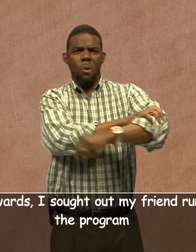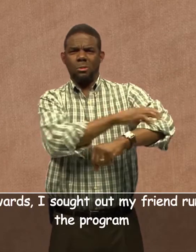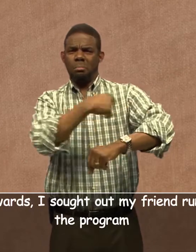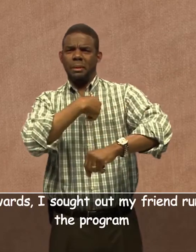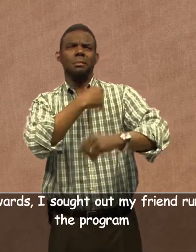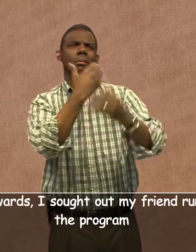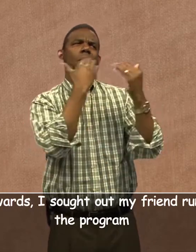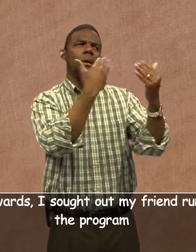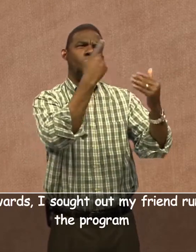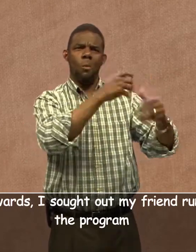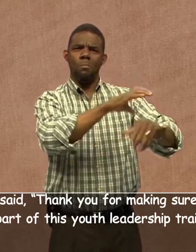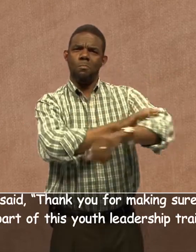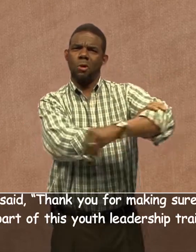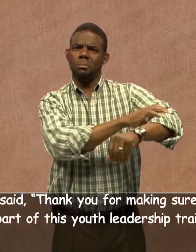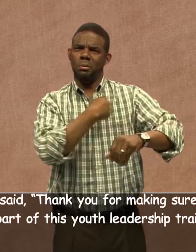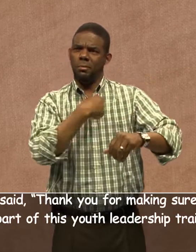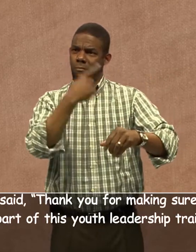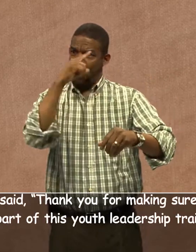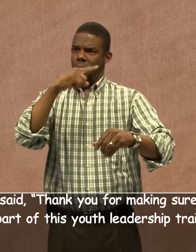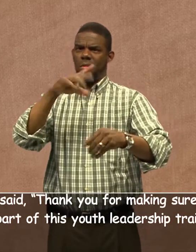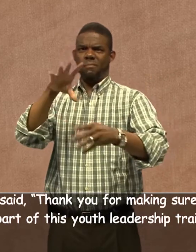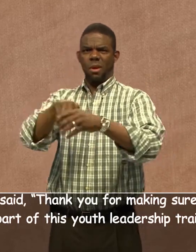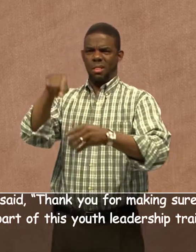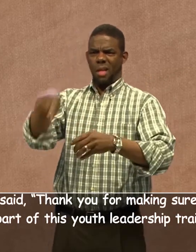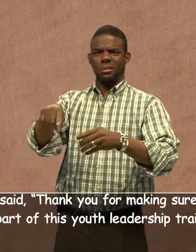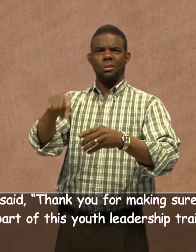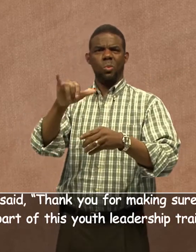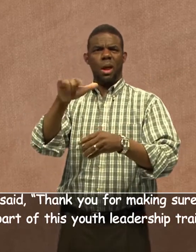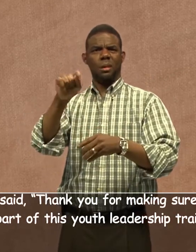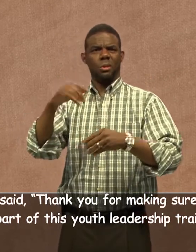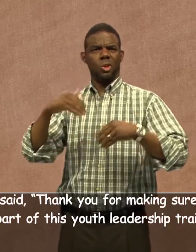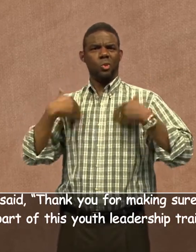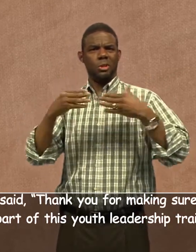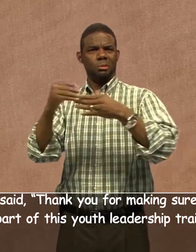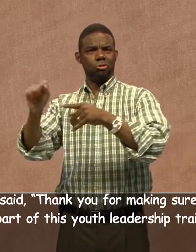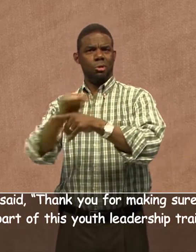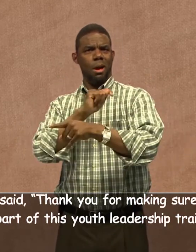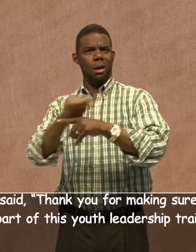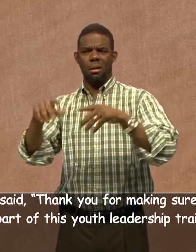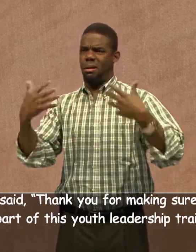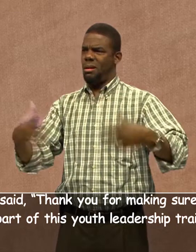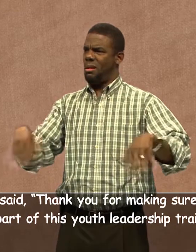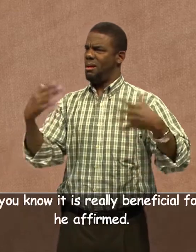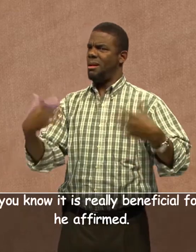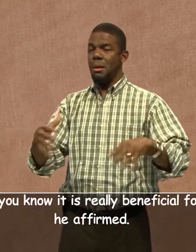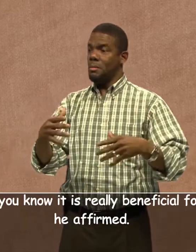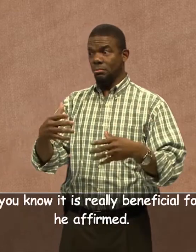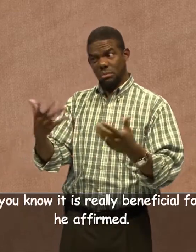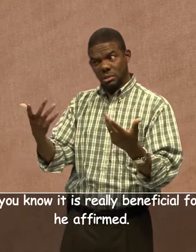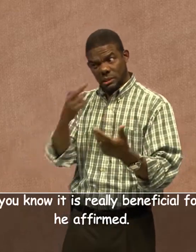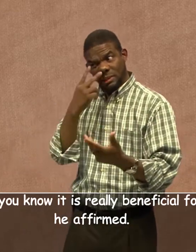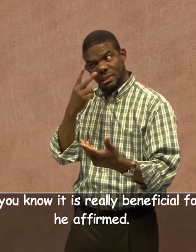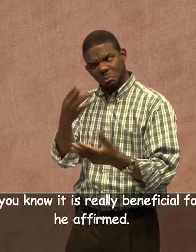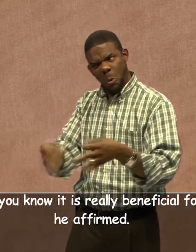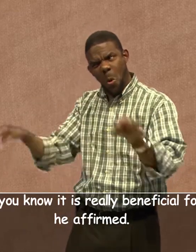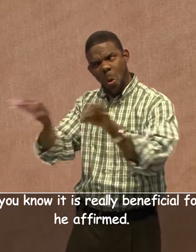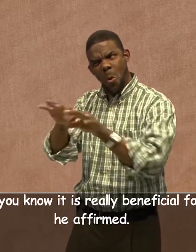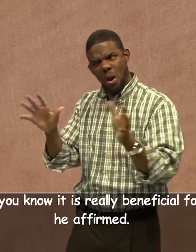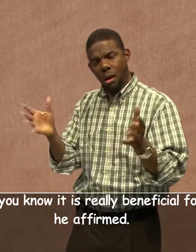out my friend running the program and said, "Thank you for making sure I was a part of this youth leadership training." "So now you know it is really